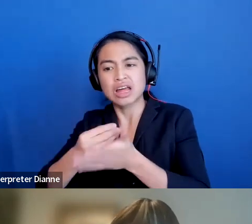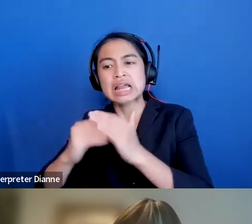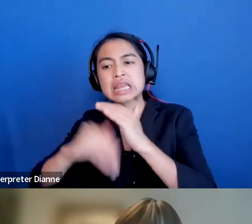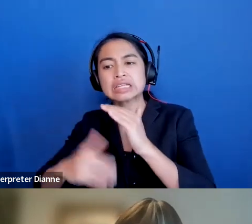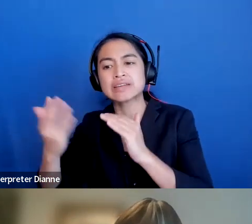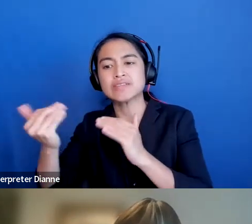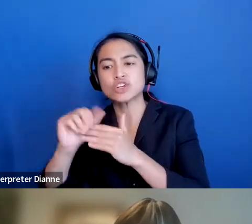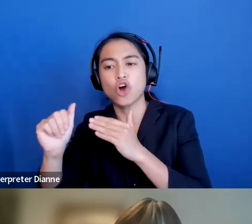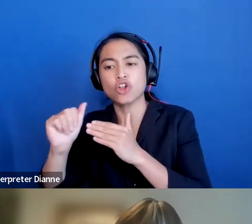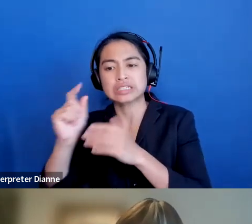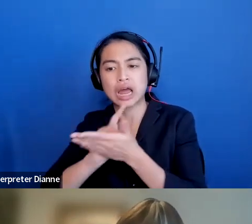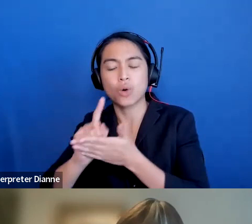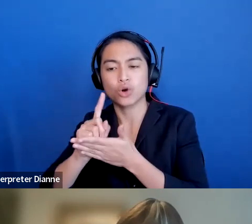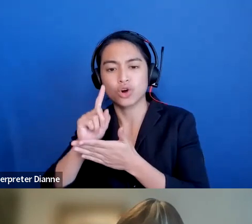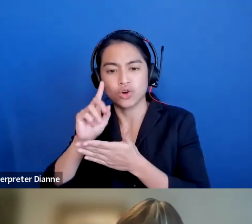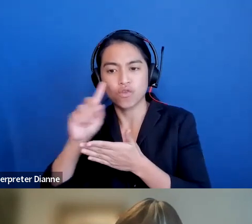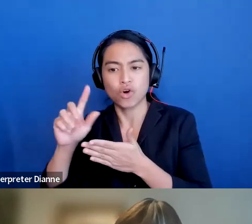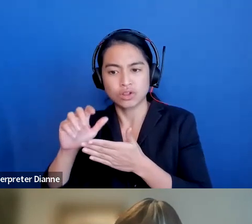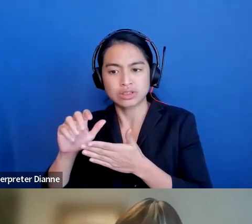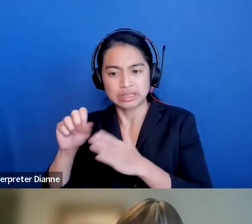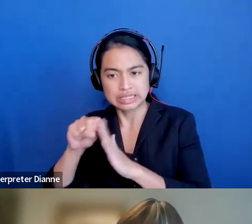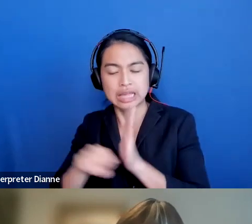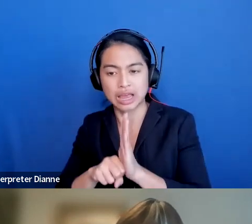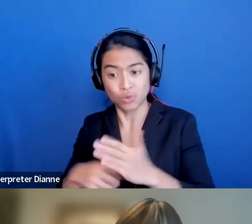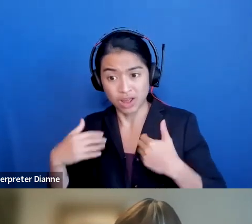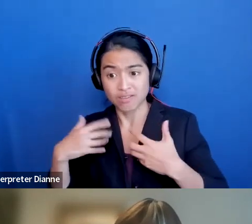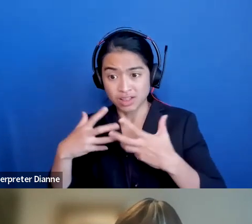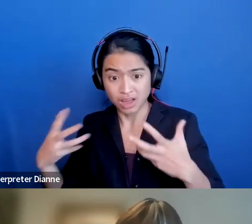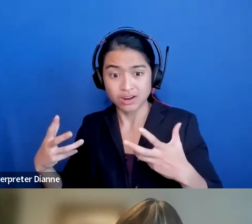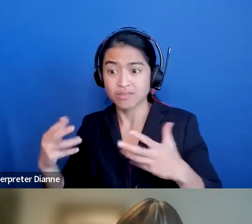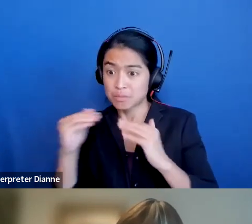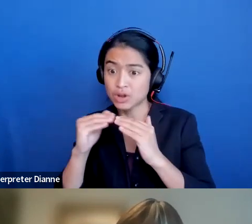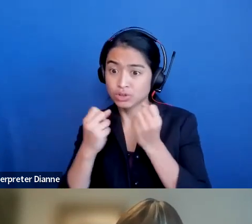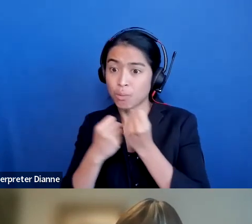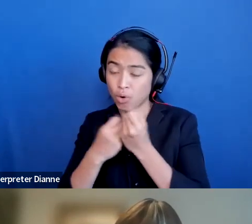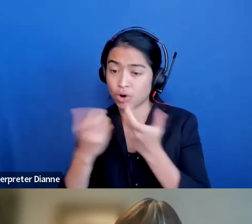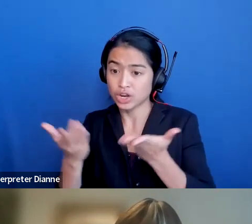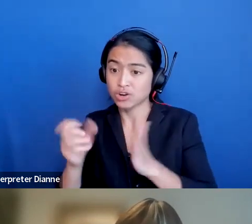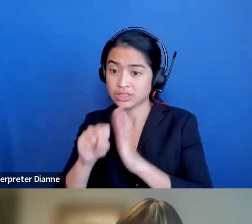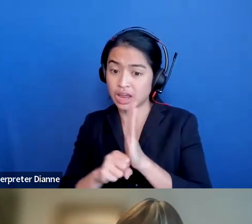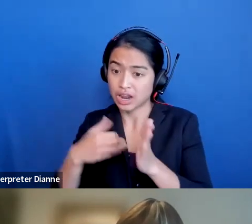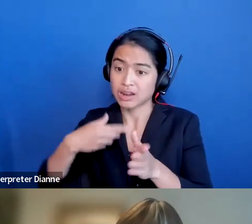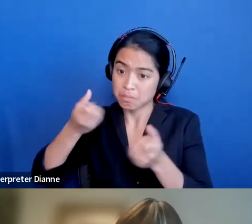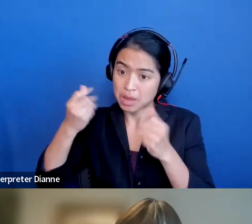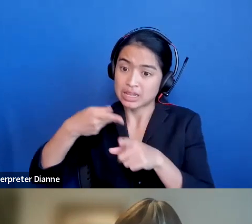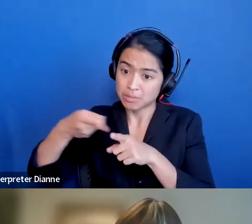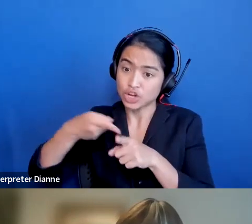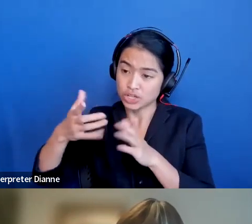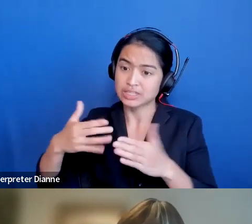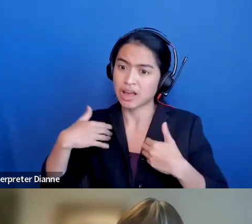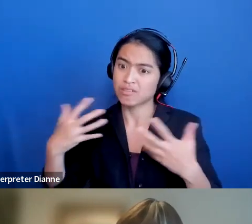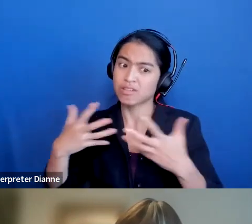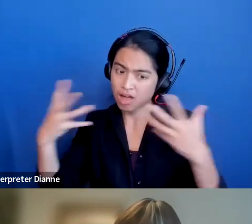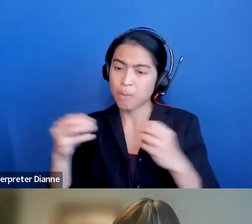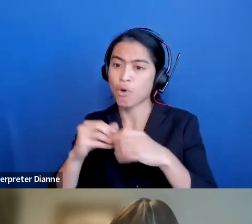state. We have a big peer support workforce and a lot of trained peer support specialists that have went through a lot more